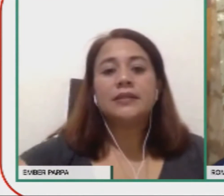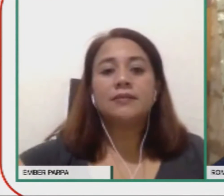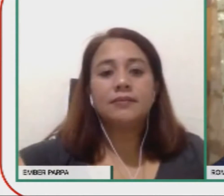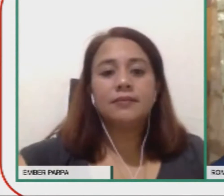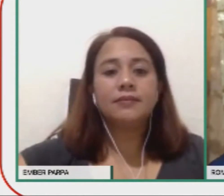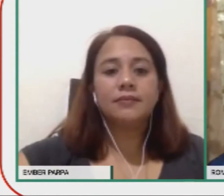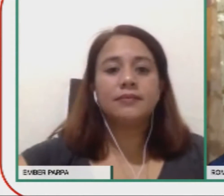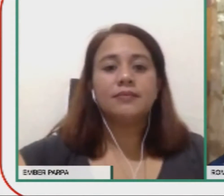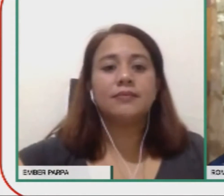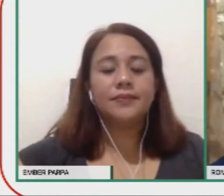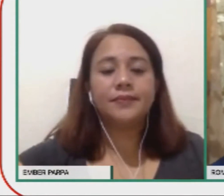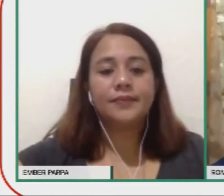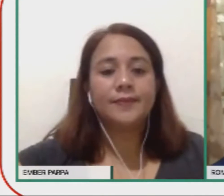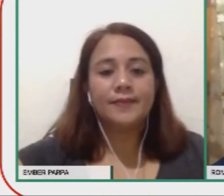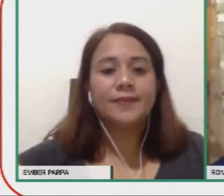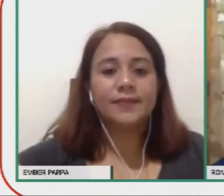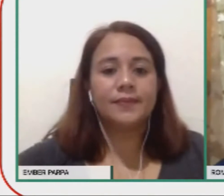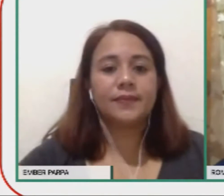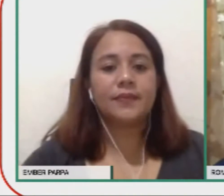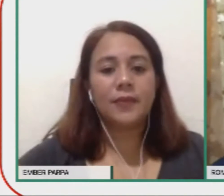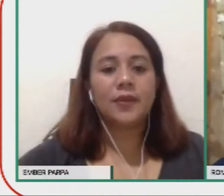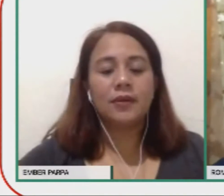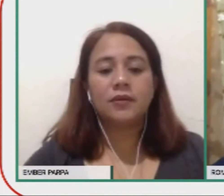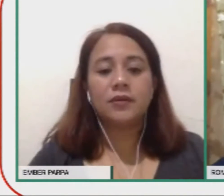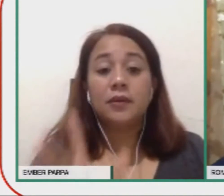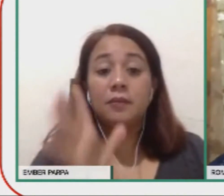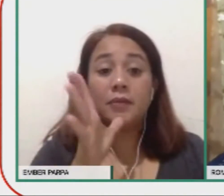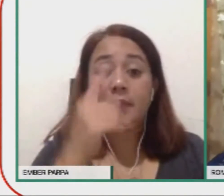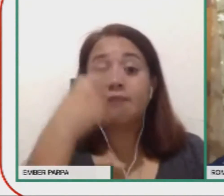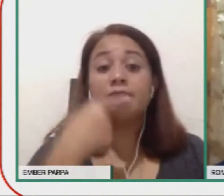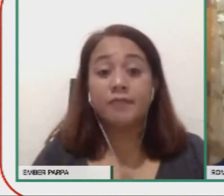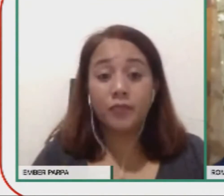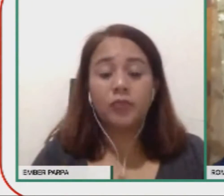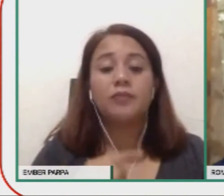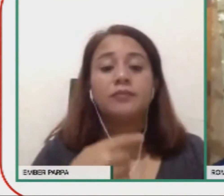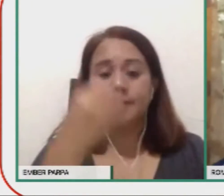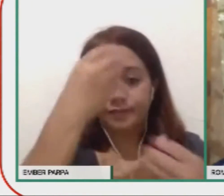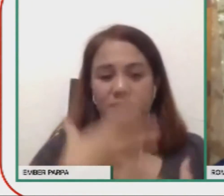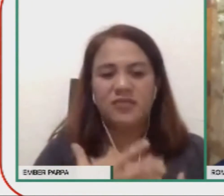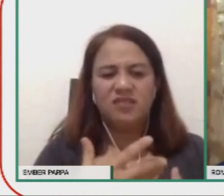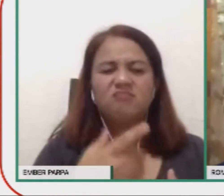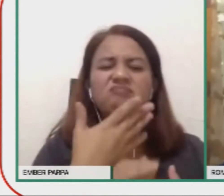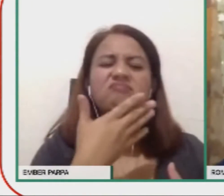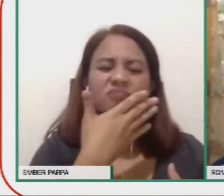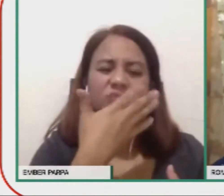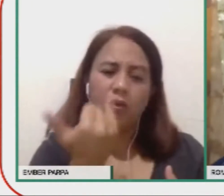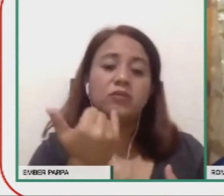it's either his mother told me that it's safer. It's safer inside.